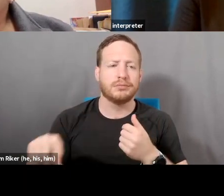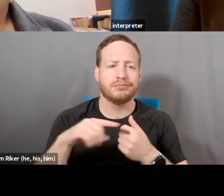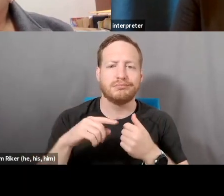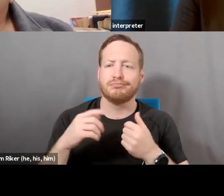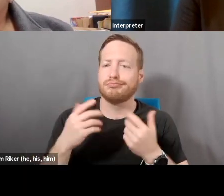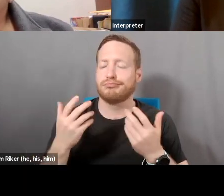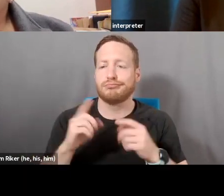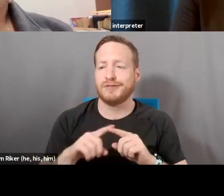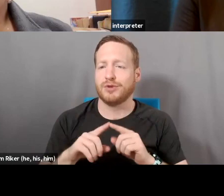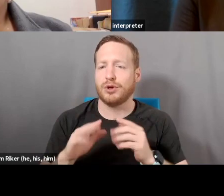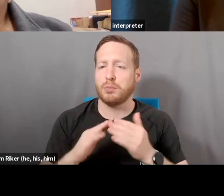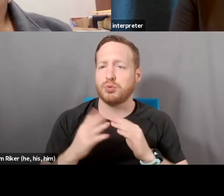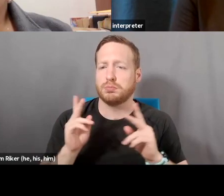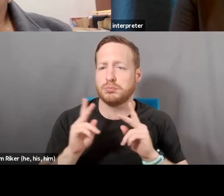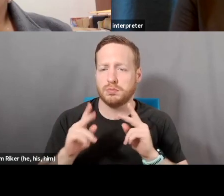invite